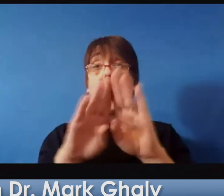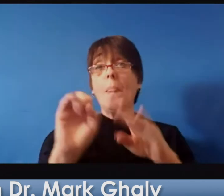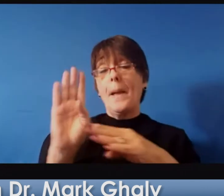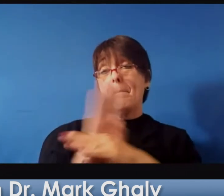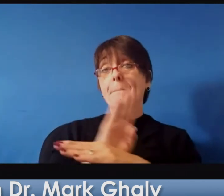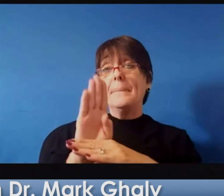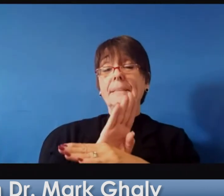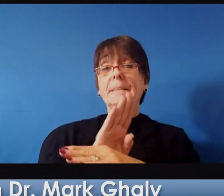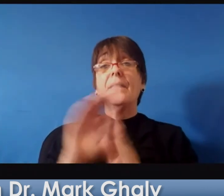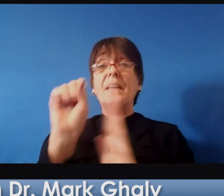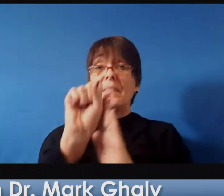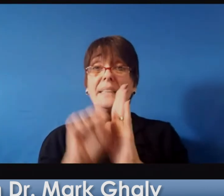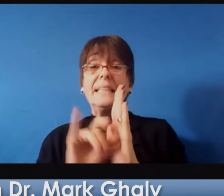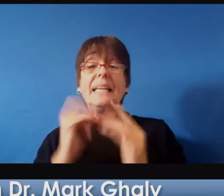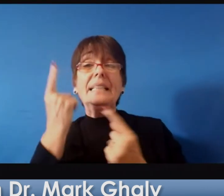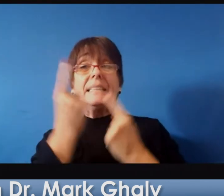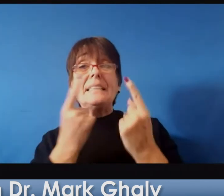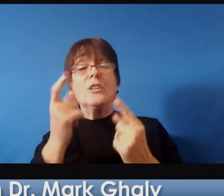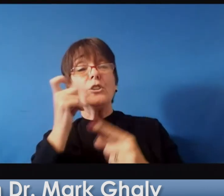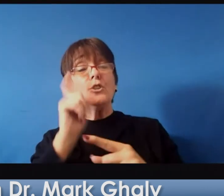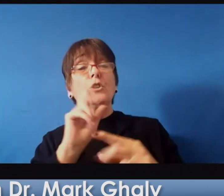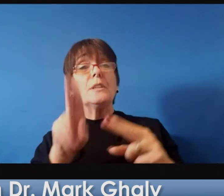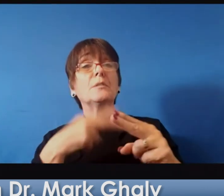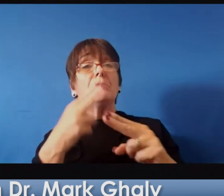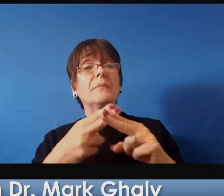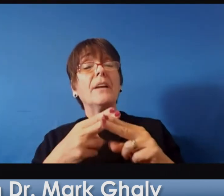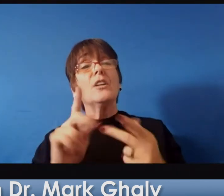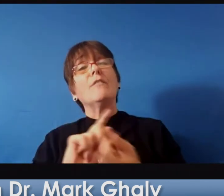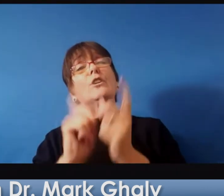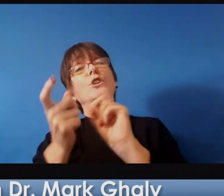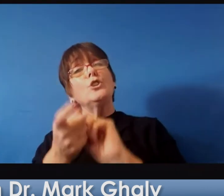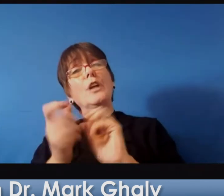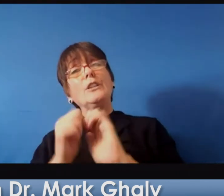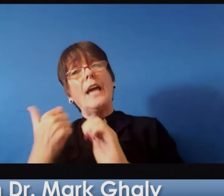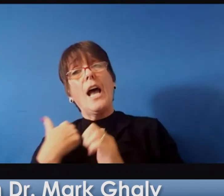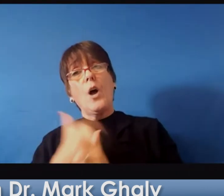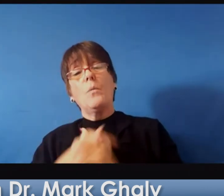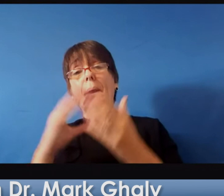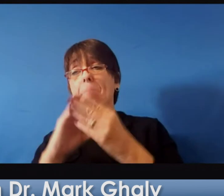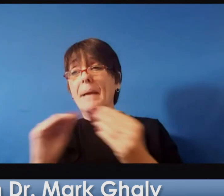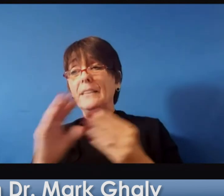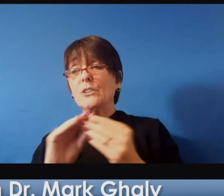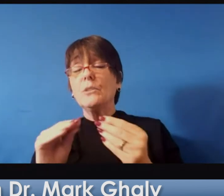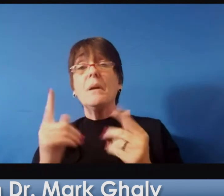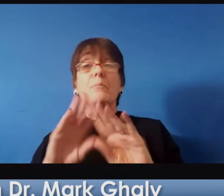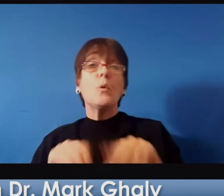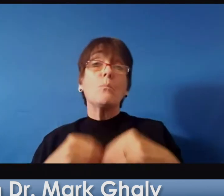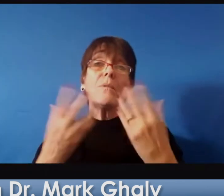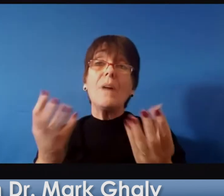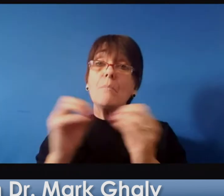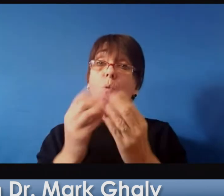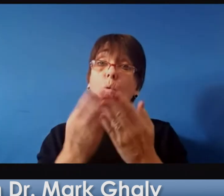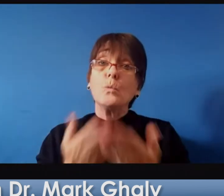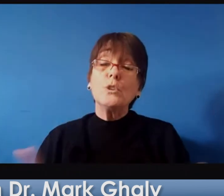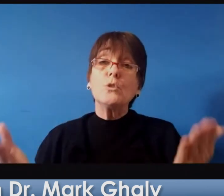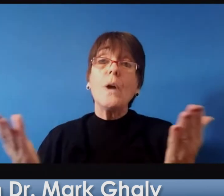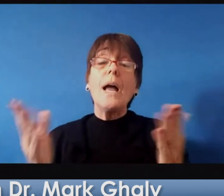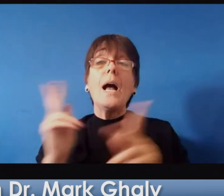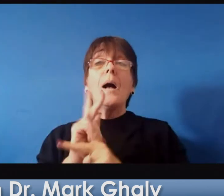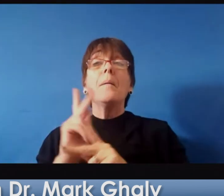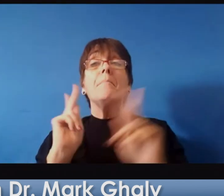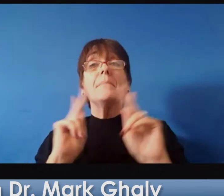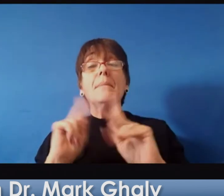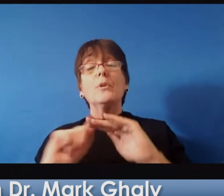state is considering? You just mentioned a change in messaging. I wonder if there are other levers, though, like providing more resources to help people quarantine or